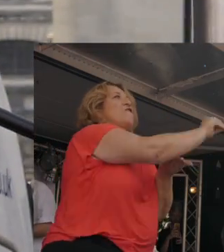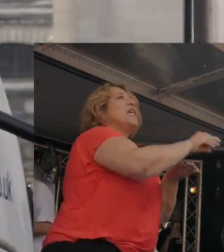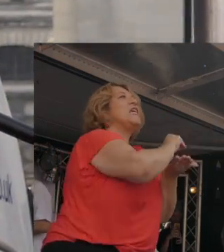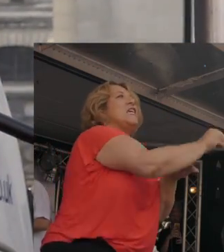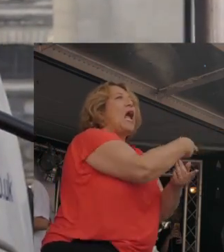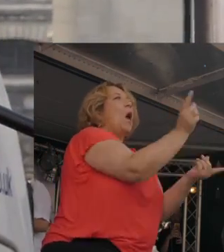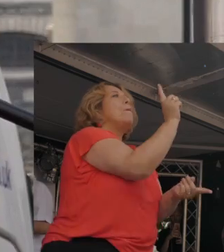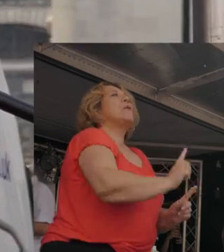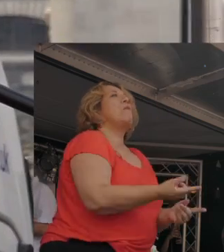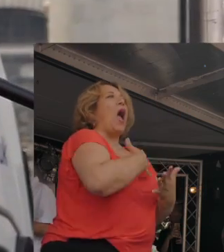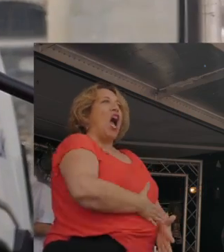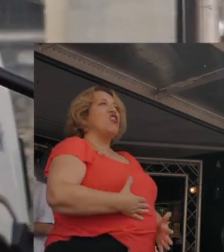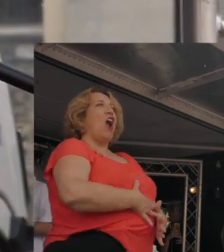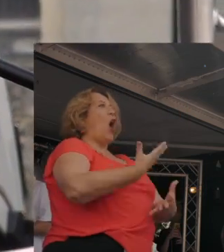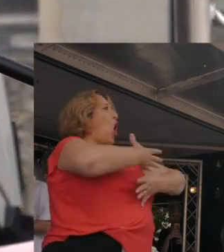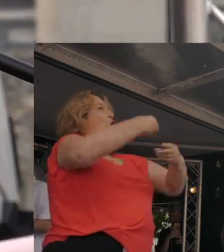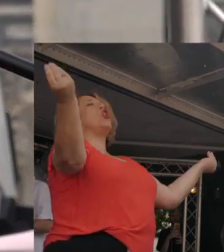society.